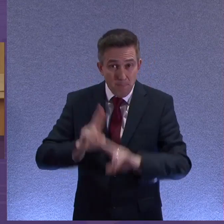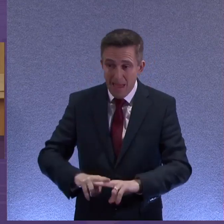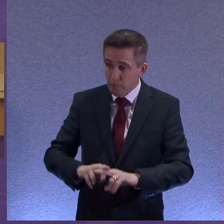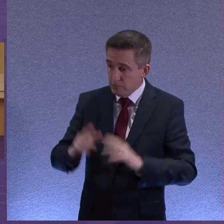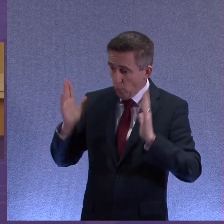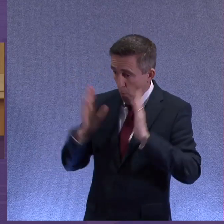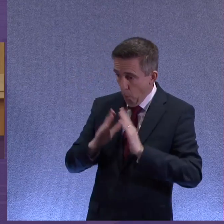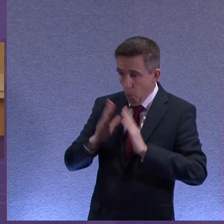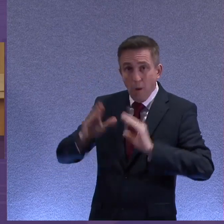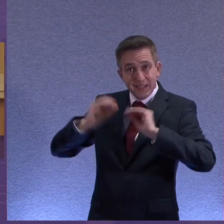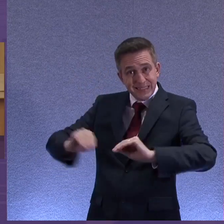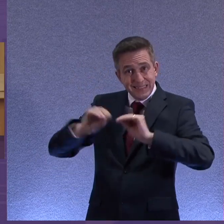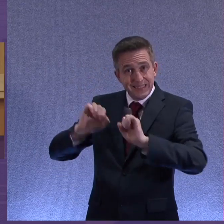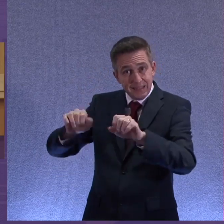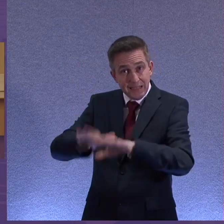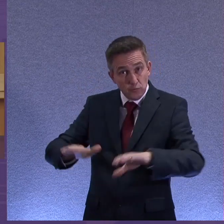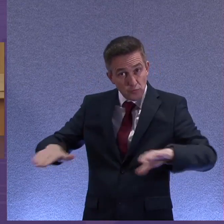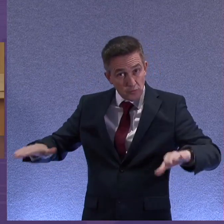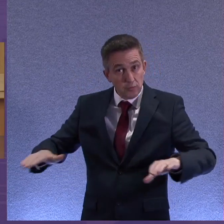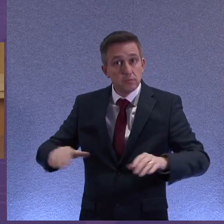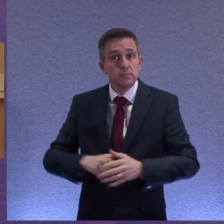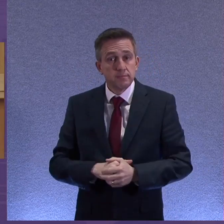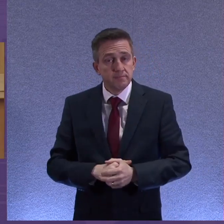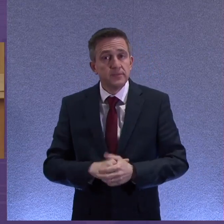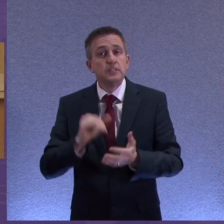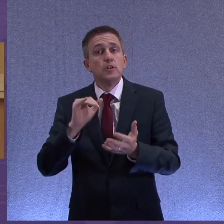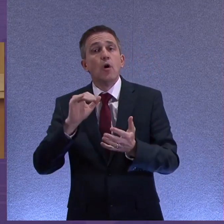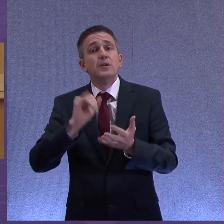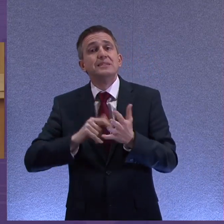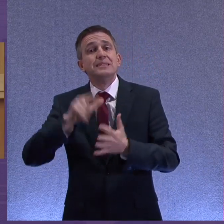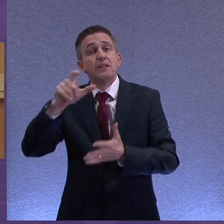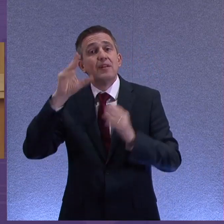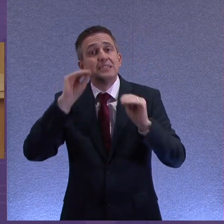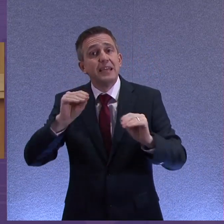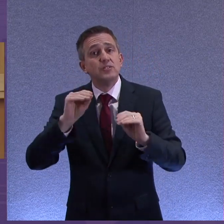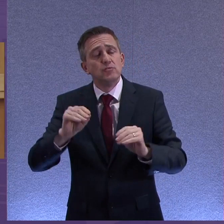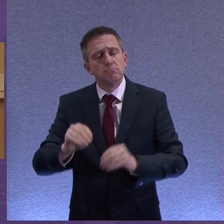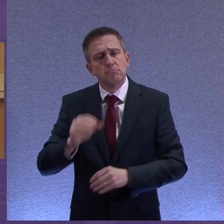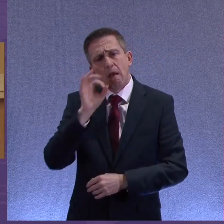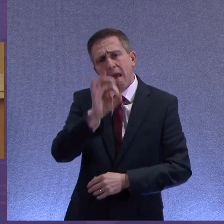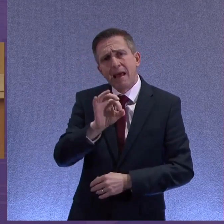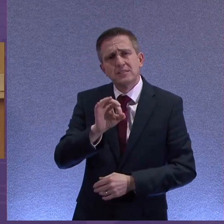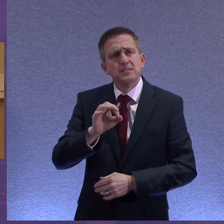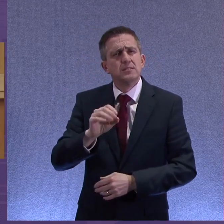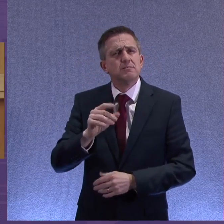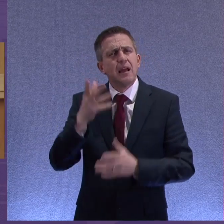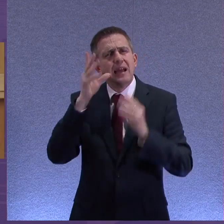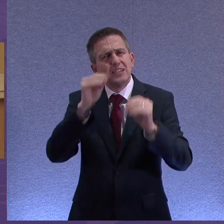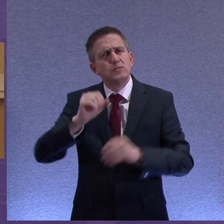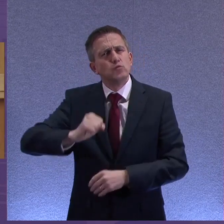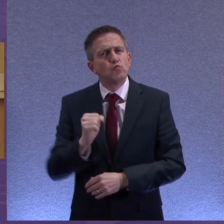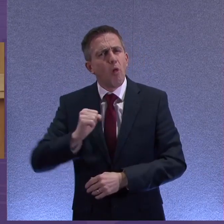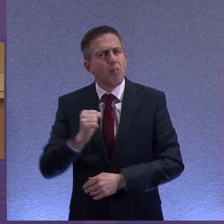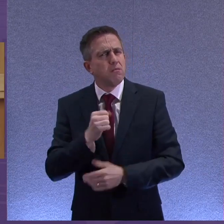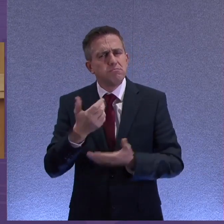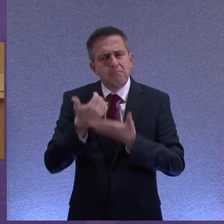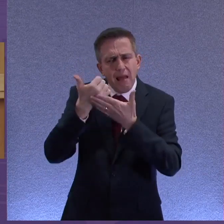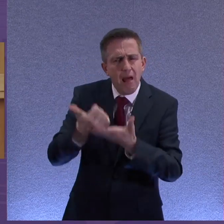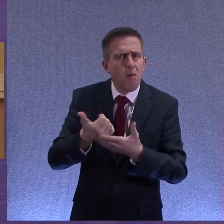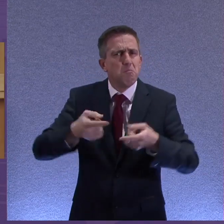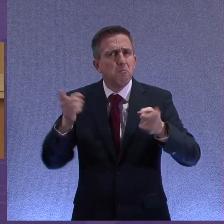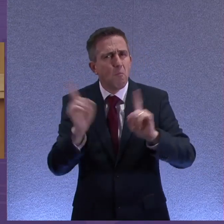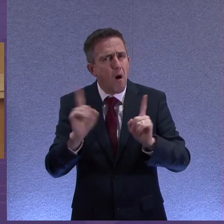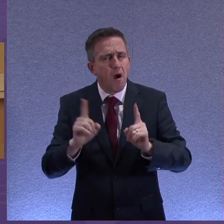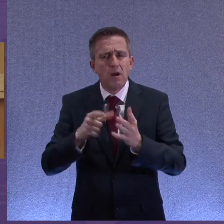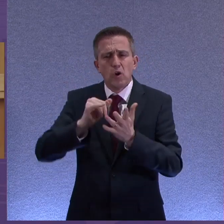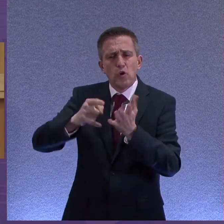in very difficult circumstances. So may I ask the Cabinet Secretary for Education what role Education Scotland is playing to assist COSLA and local